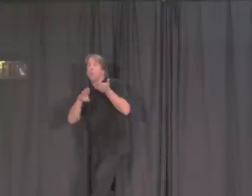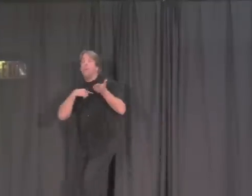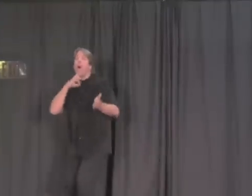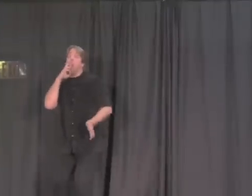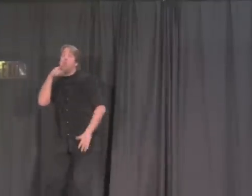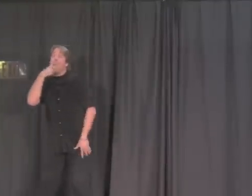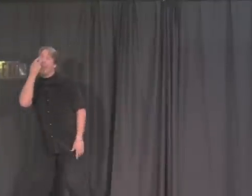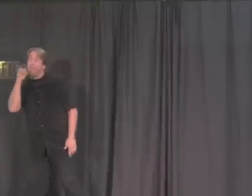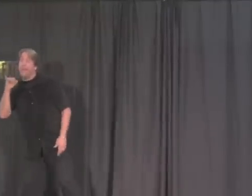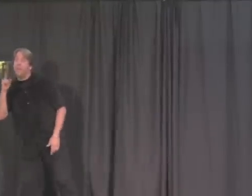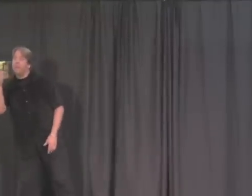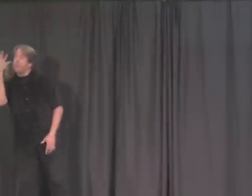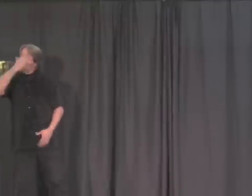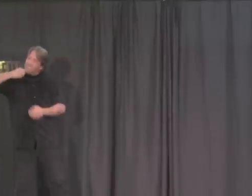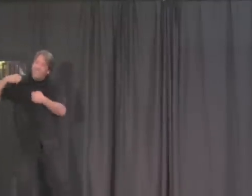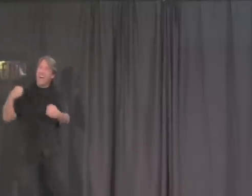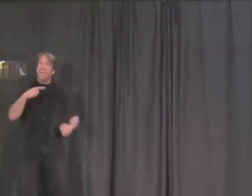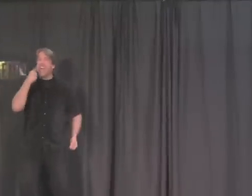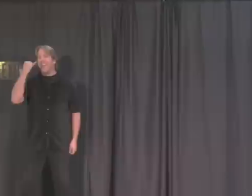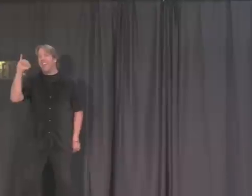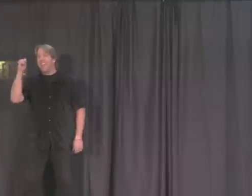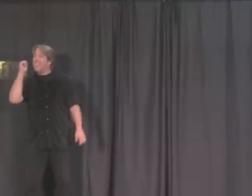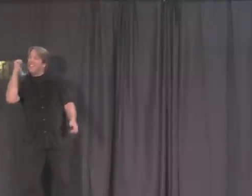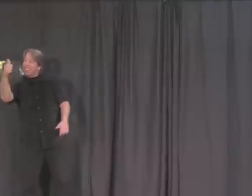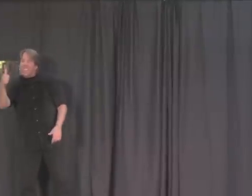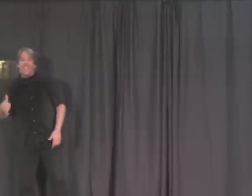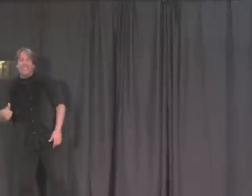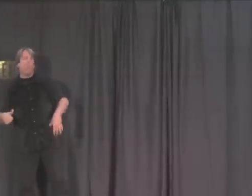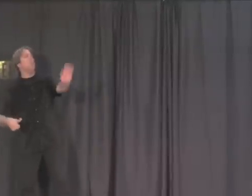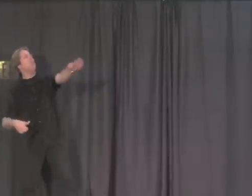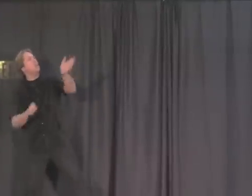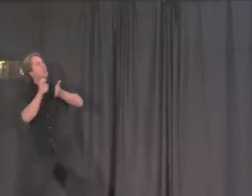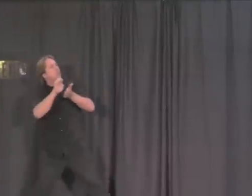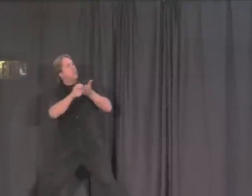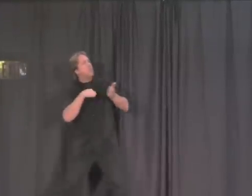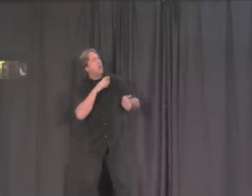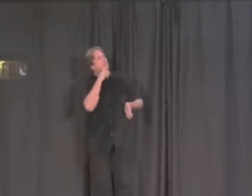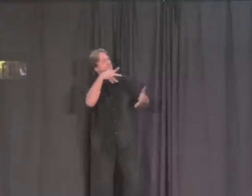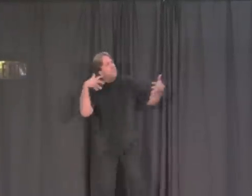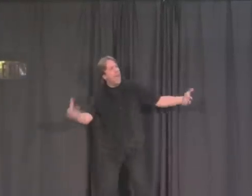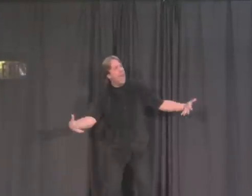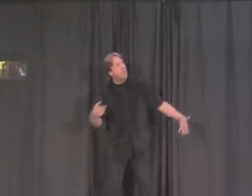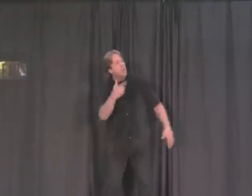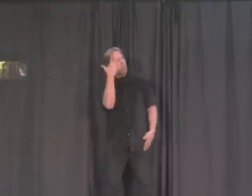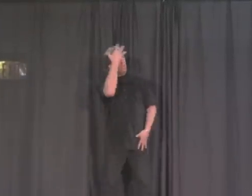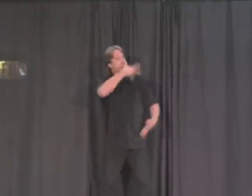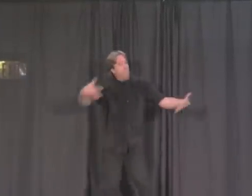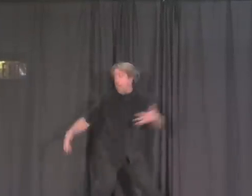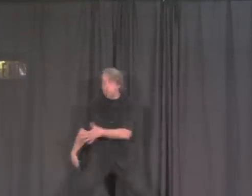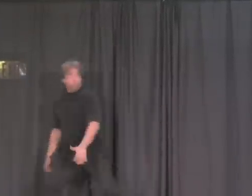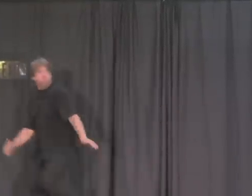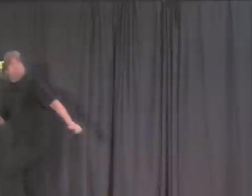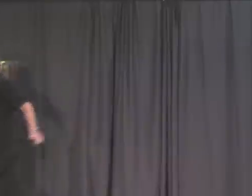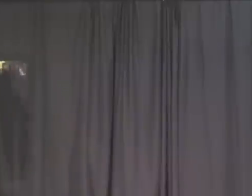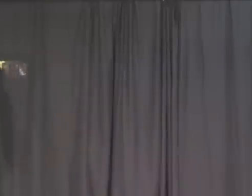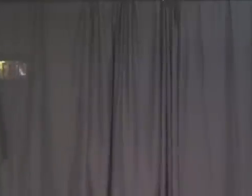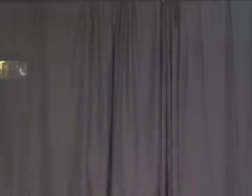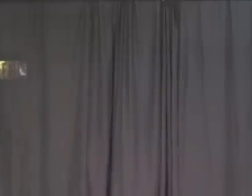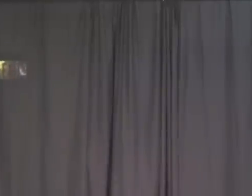Okay. Excuse me, are you hearing? You look strong hearing. Oh, all right. Excuse me, are you fat? You look strong hearing.